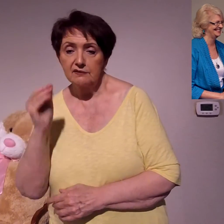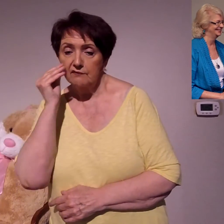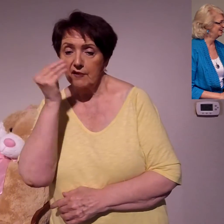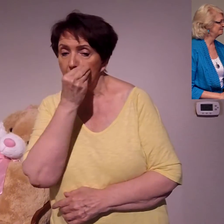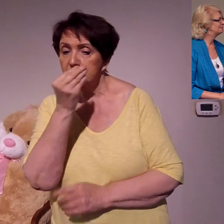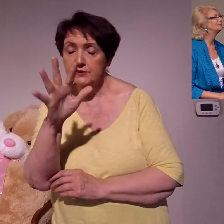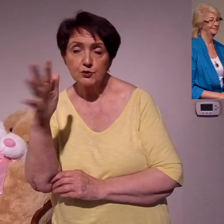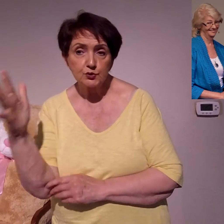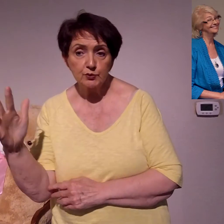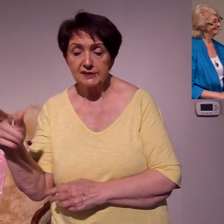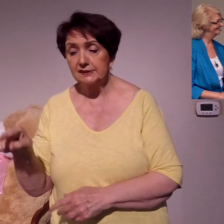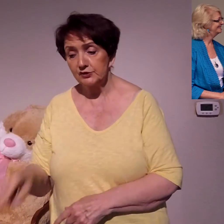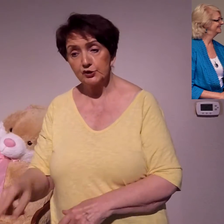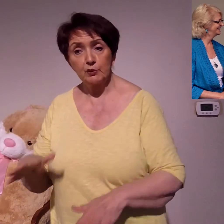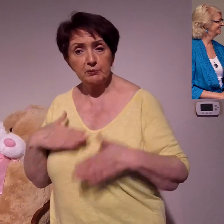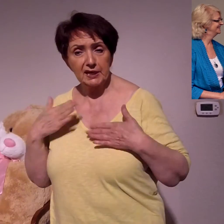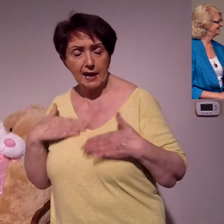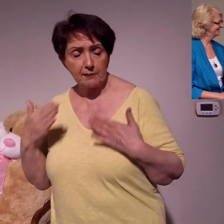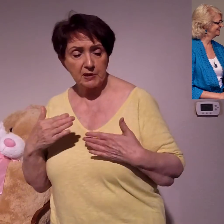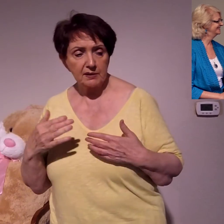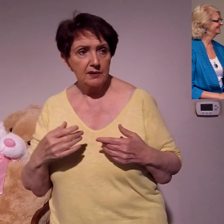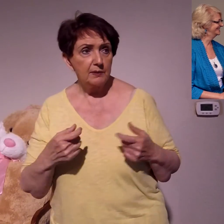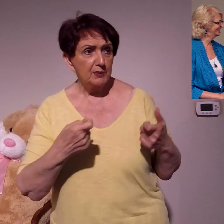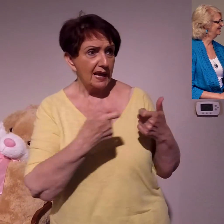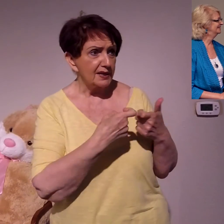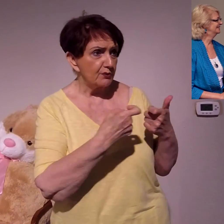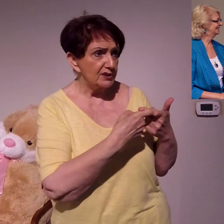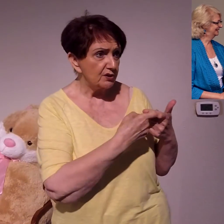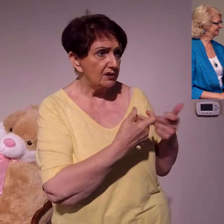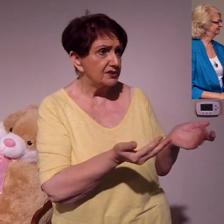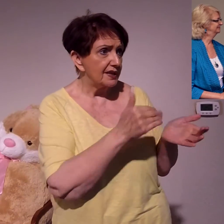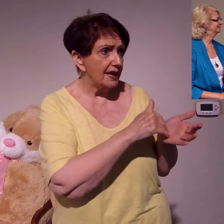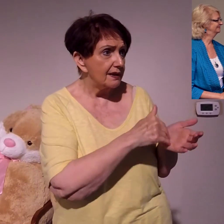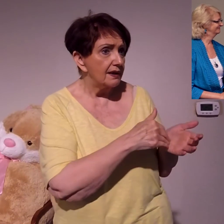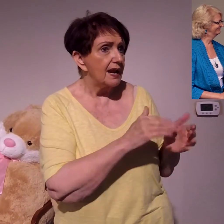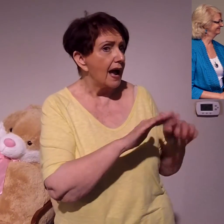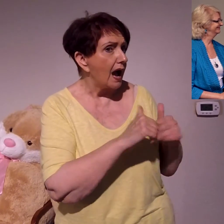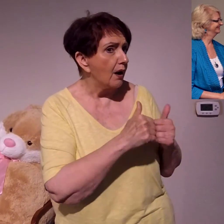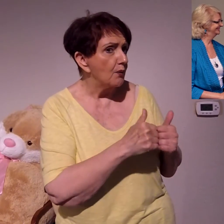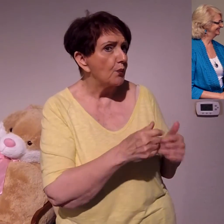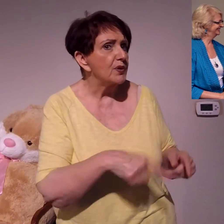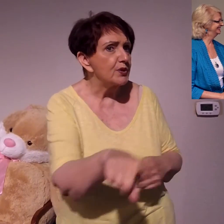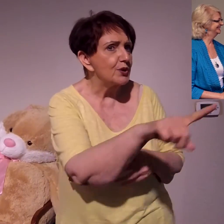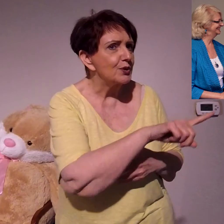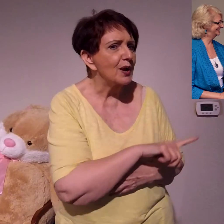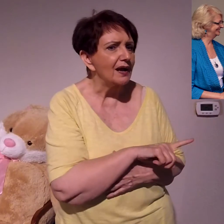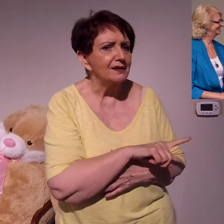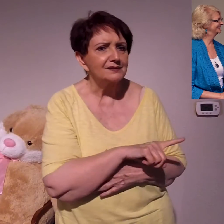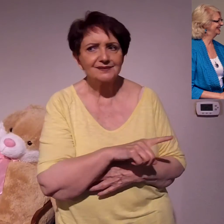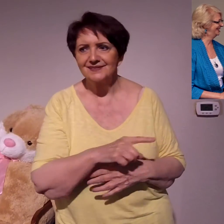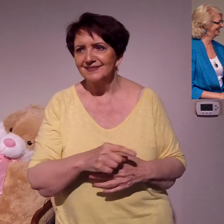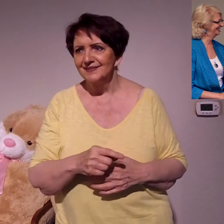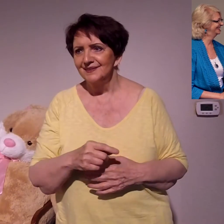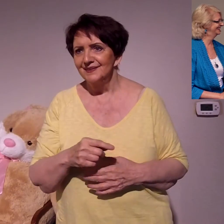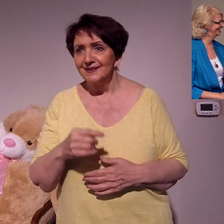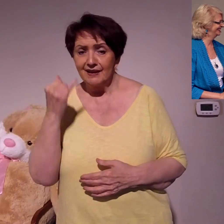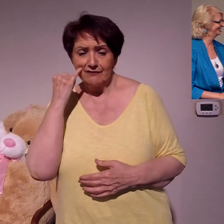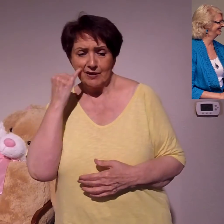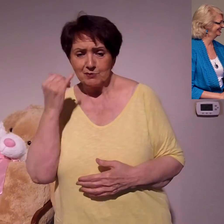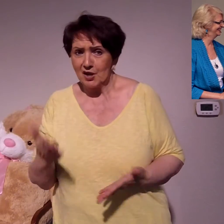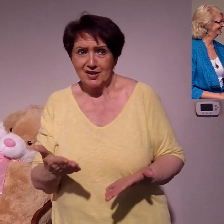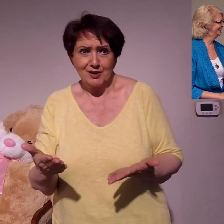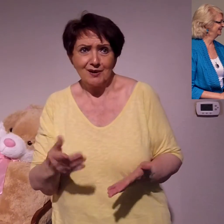because I know the truth of who she is. Do you see what I'm saying? She's not doing those things to annoy me. She's not. Those are